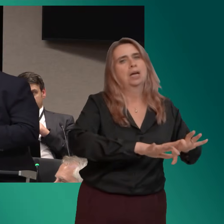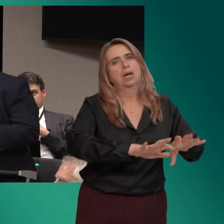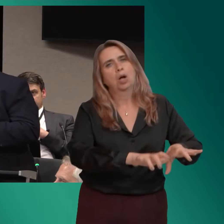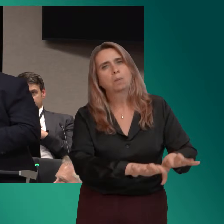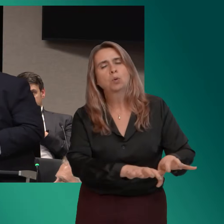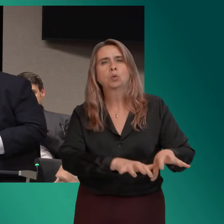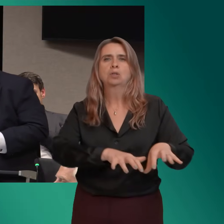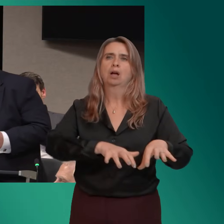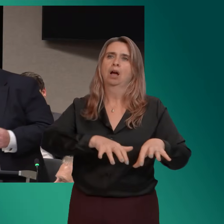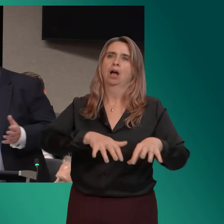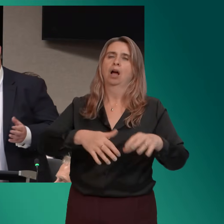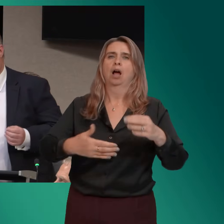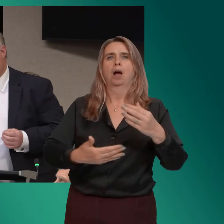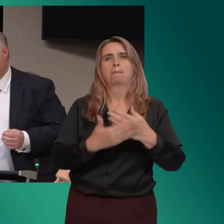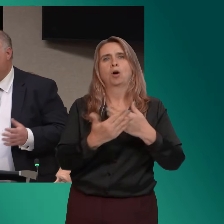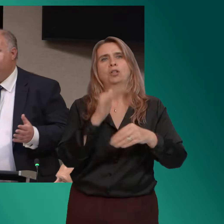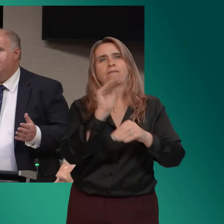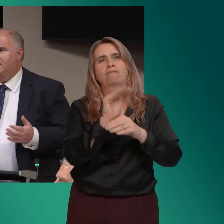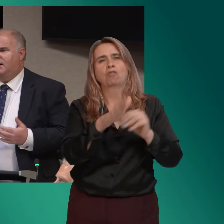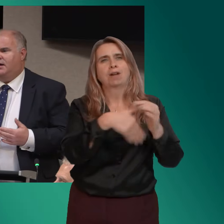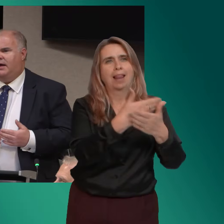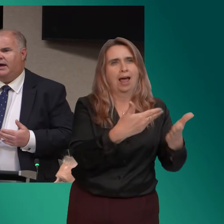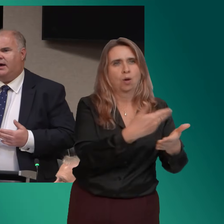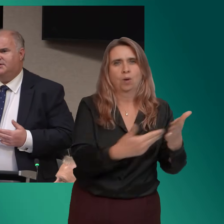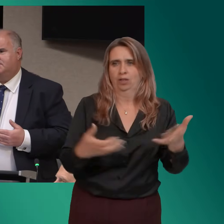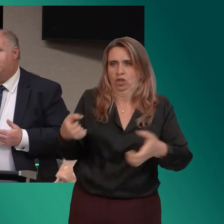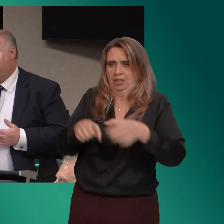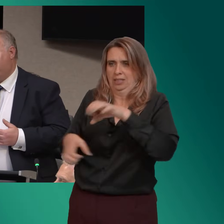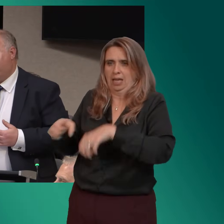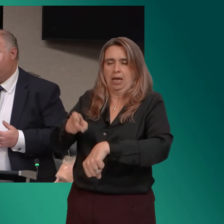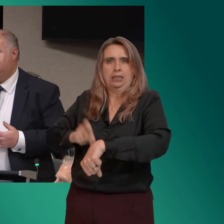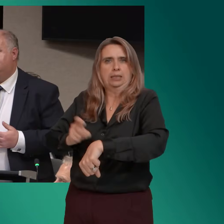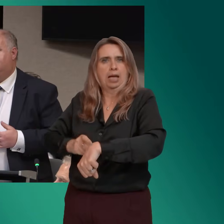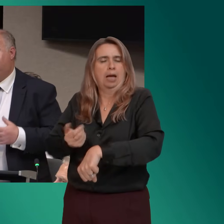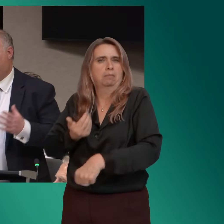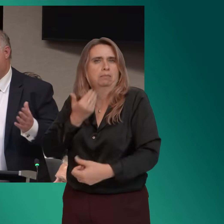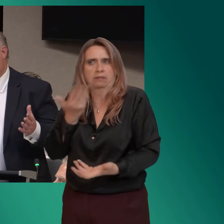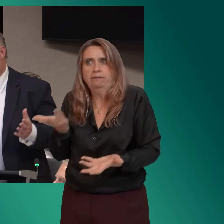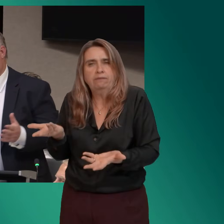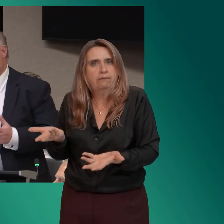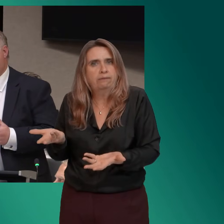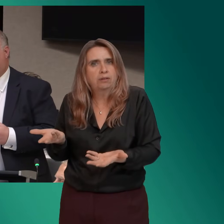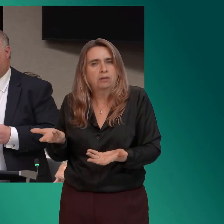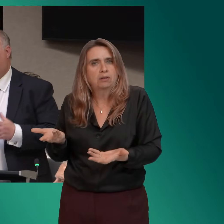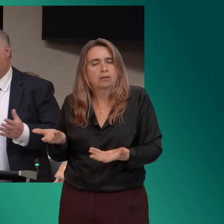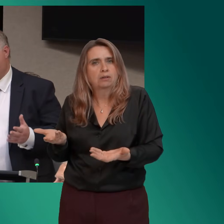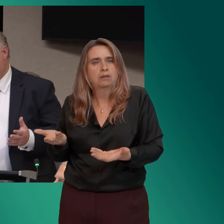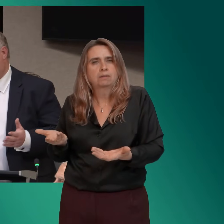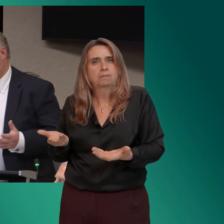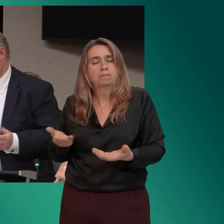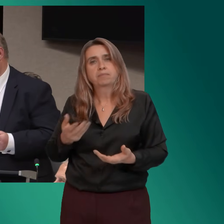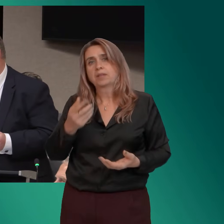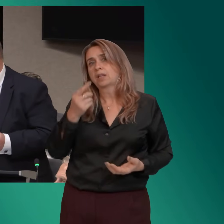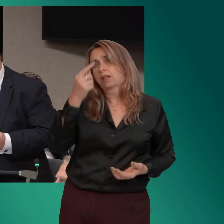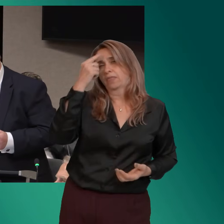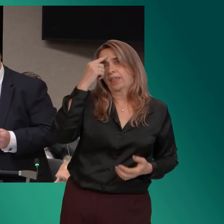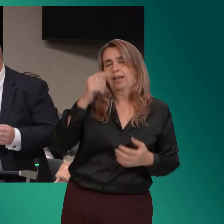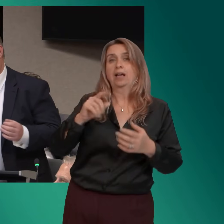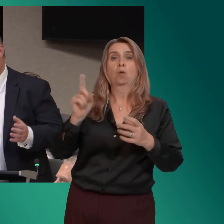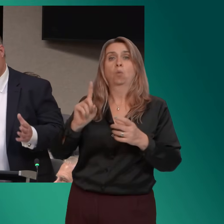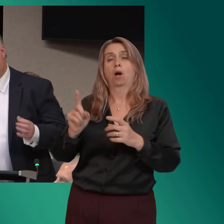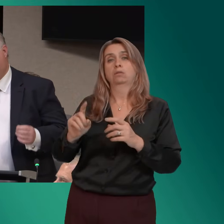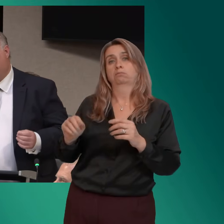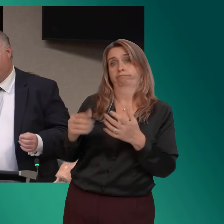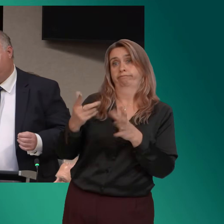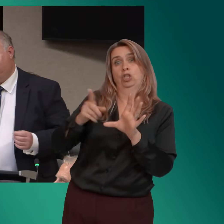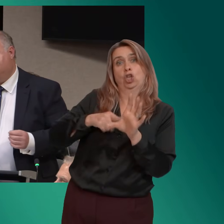time for modern foreign languages and so on. I just wonder whether the First Minister would consider looking at the wider issue of Key Stage 4 and